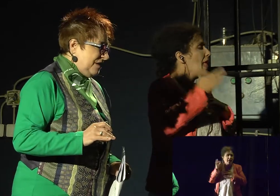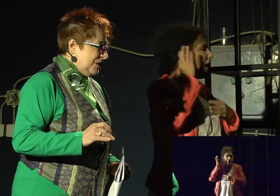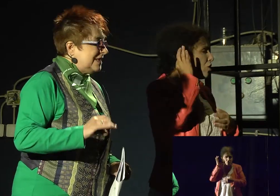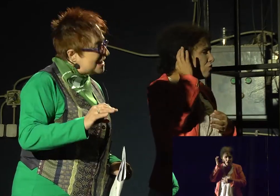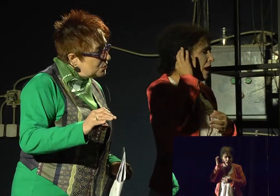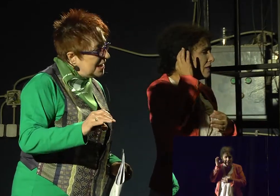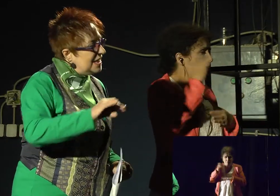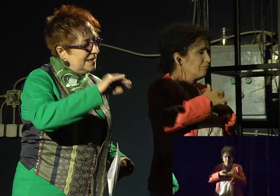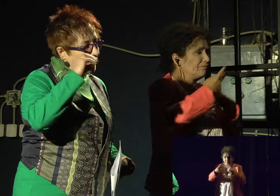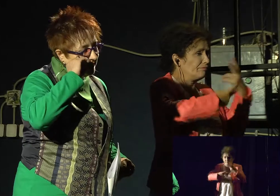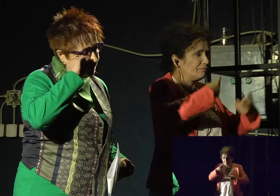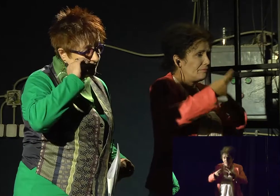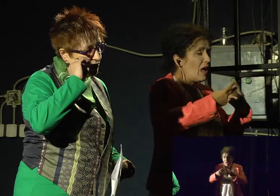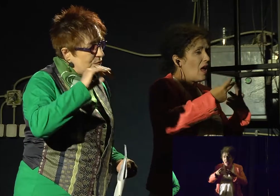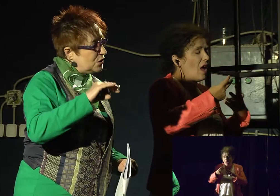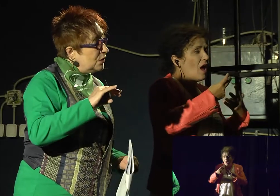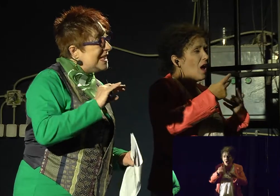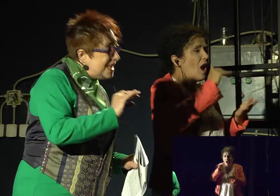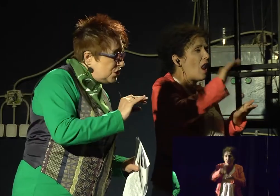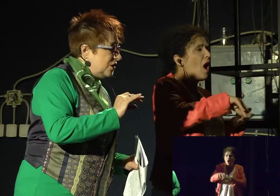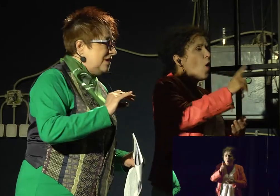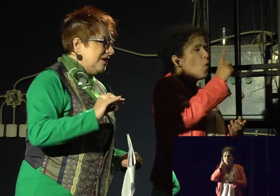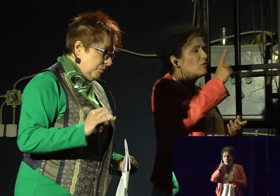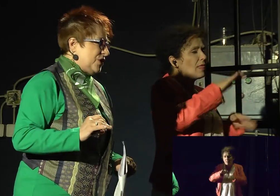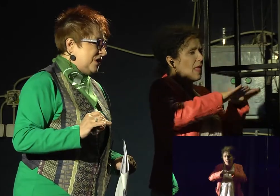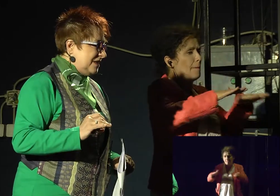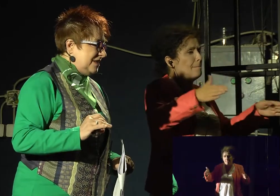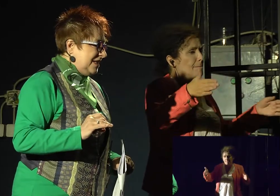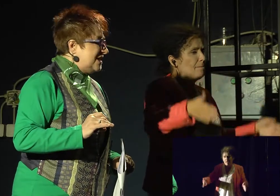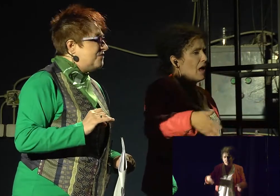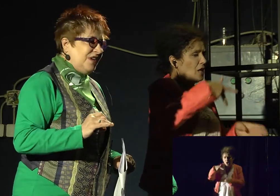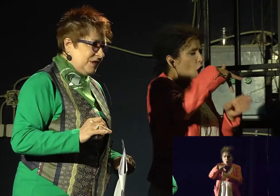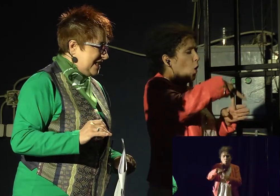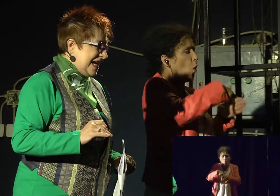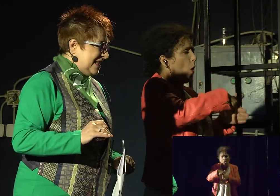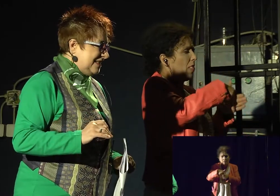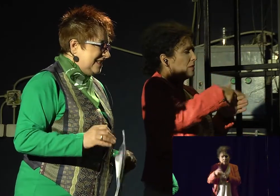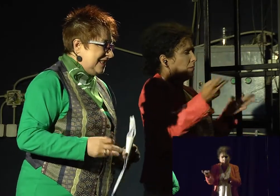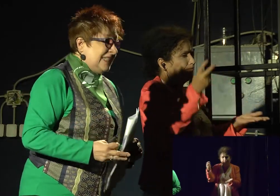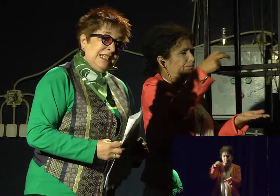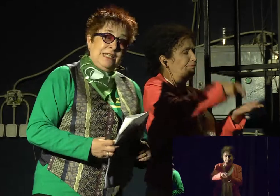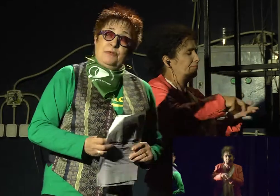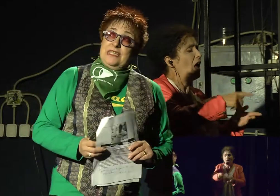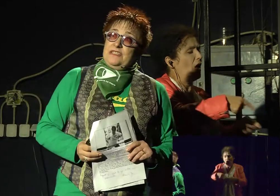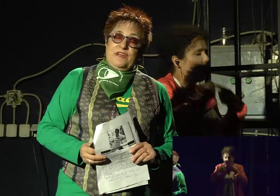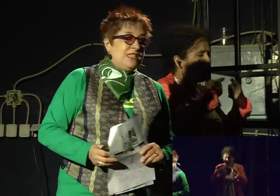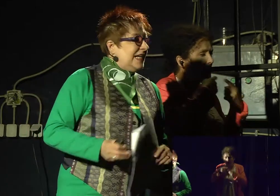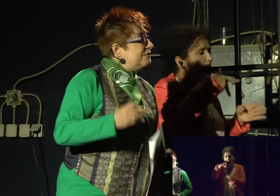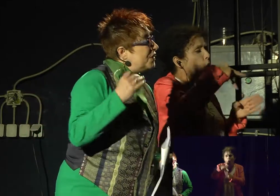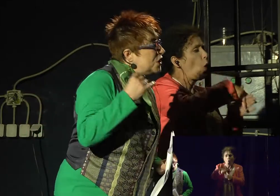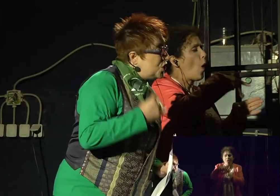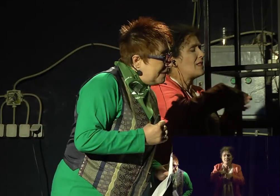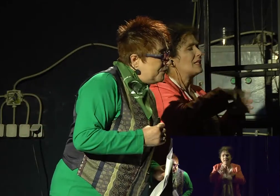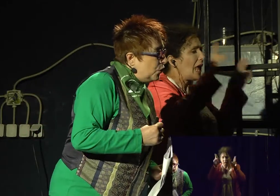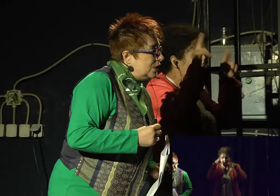kitchen table. And that's why that kind of procedure was called kitchen abortion. It's very sad. It really is very sad